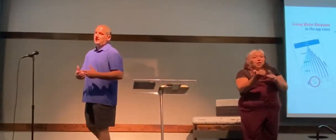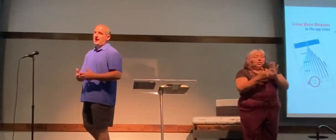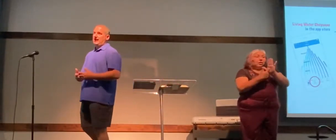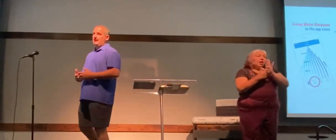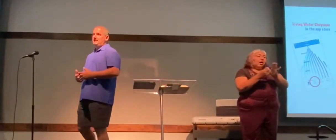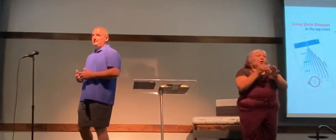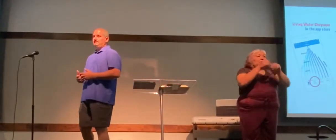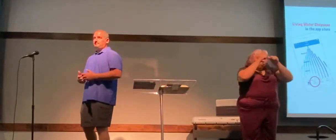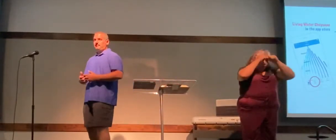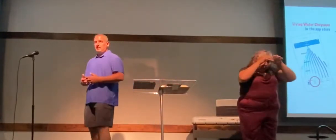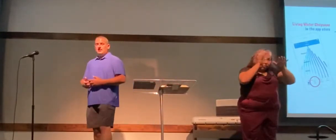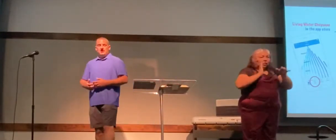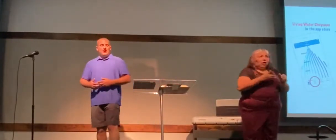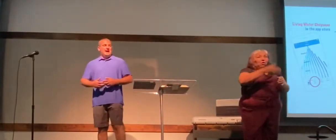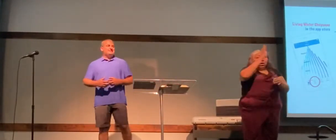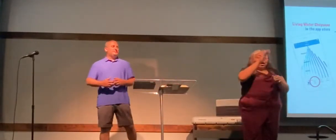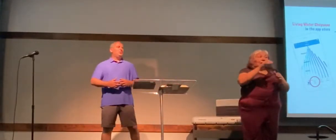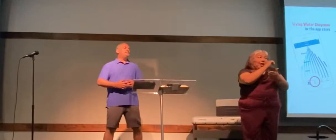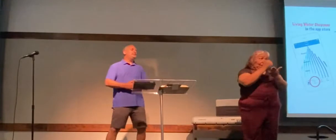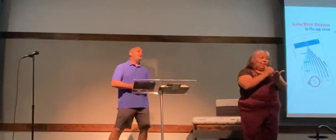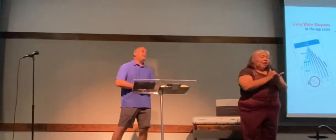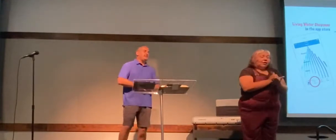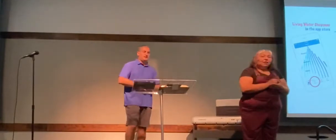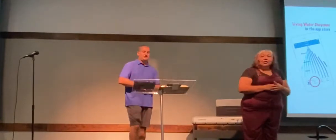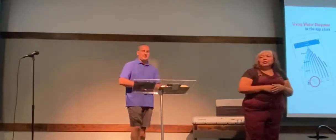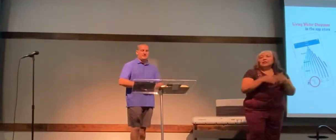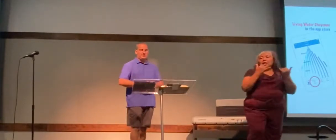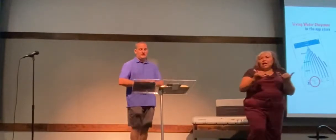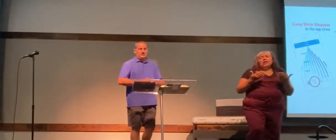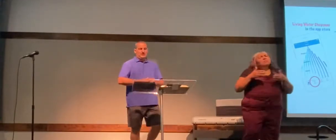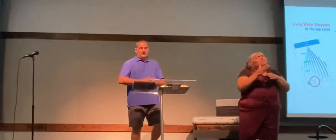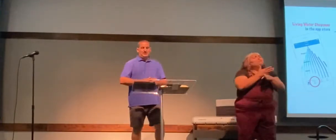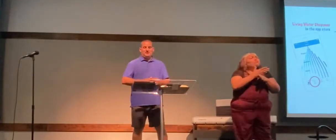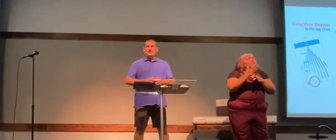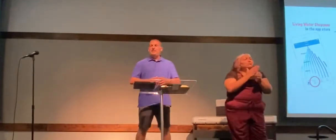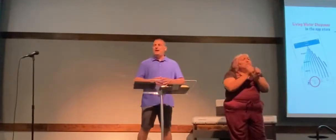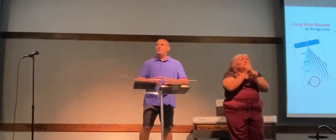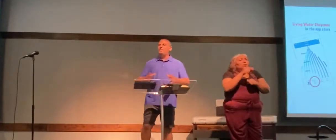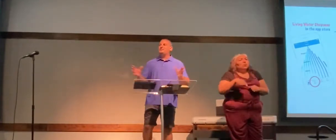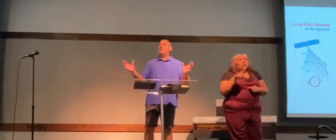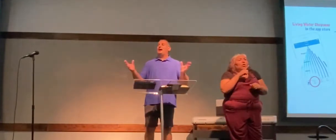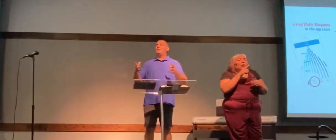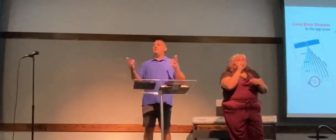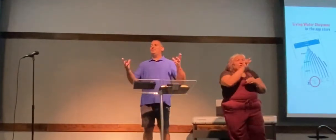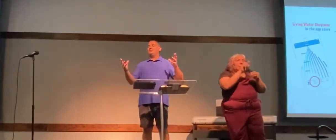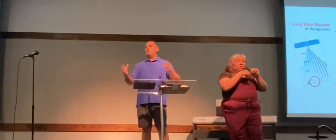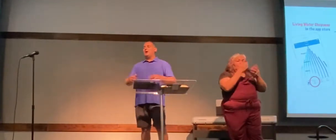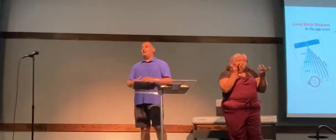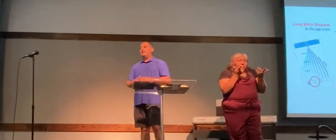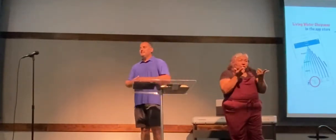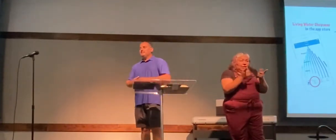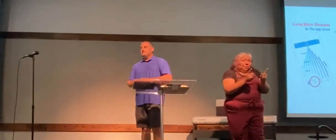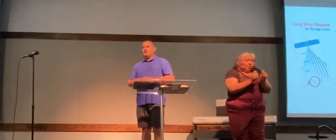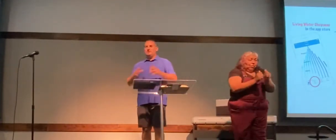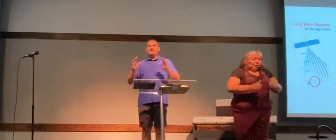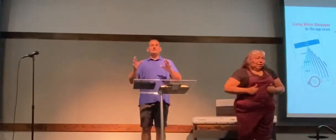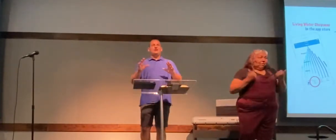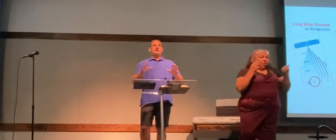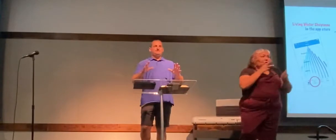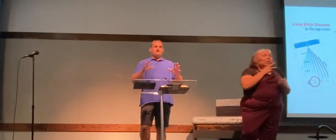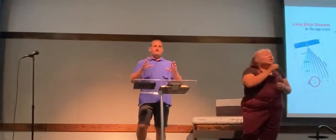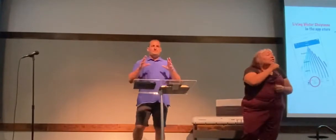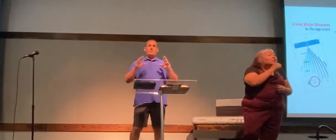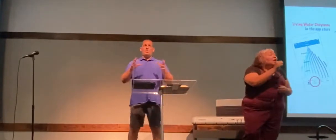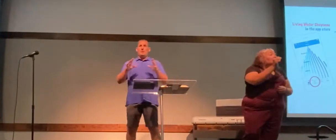obedience to our God. Amen? Awesome. Well, let me share with you a little bit about what's going on with Living Water. So